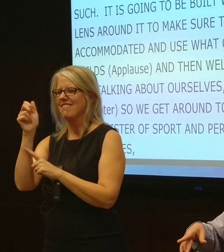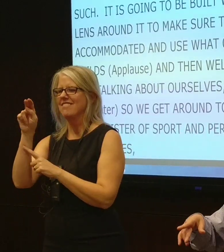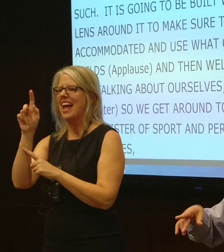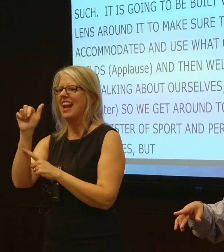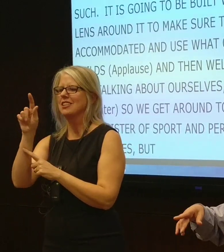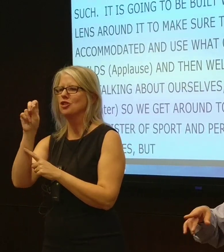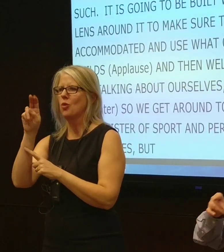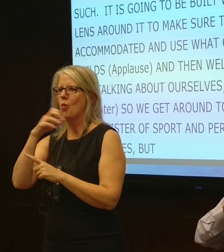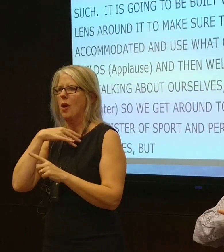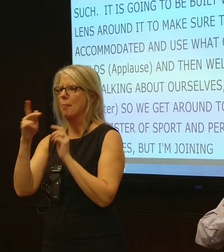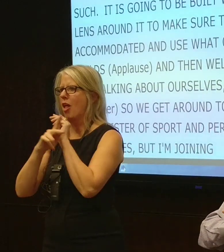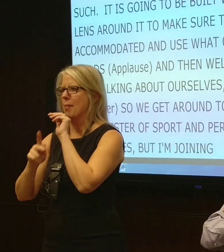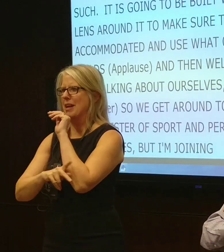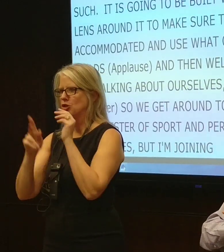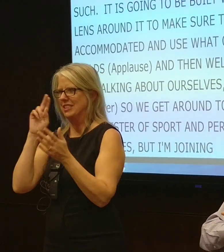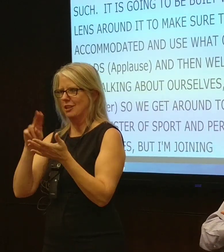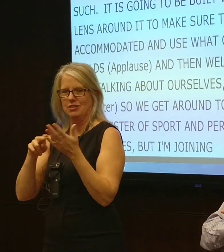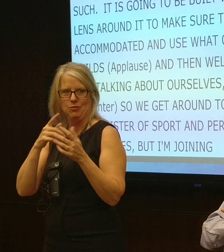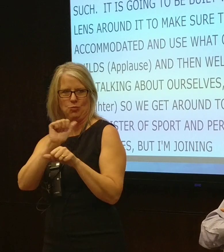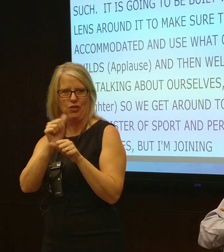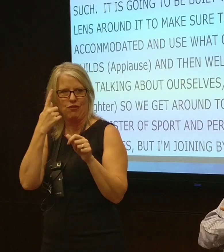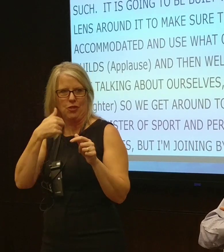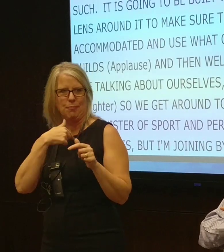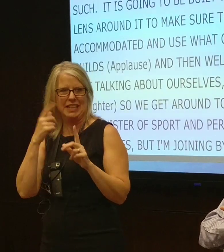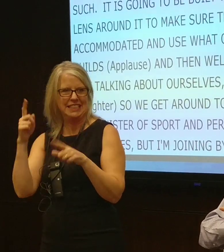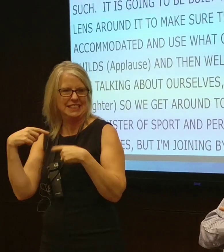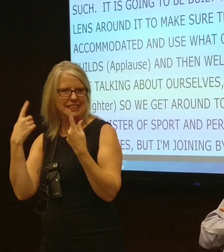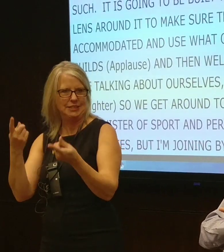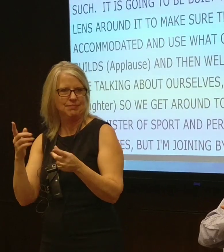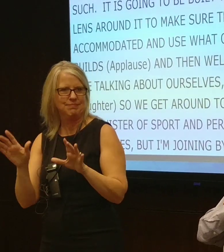Lazone, who's working for me so hard.